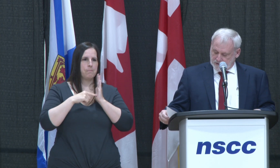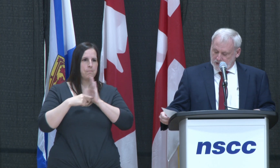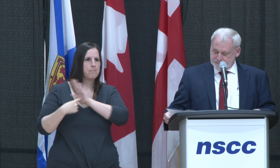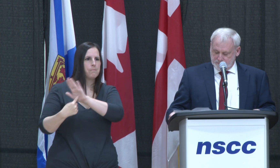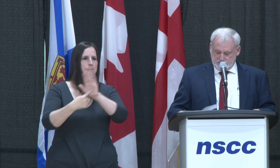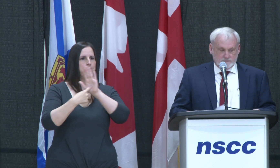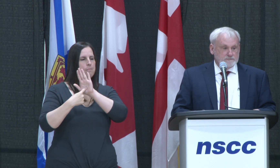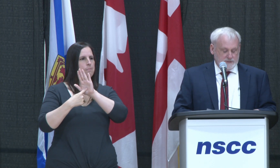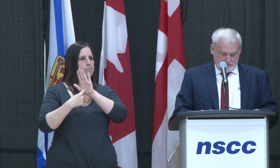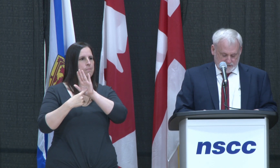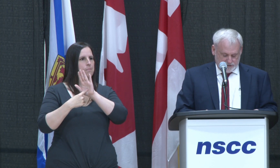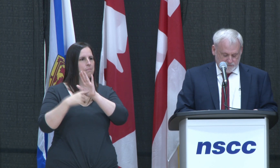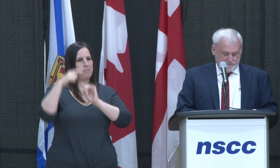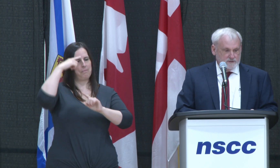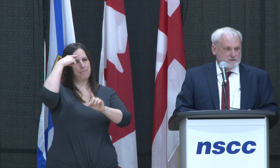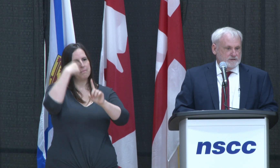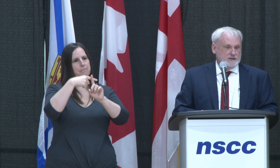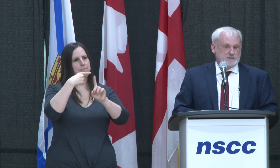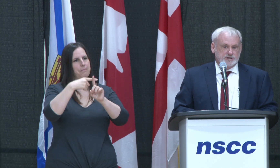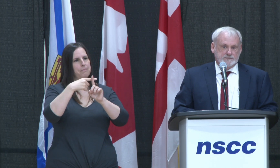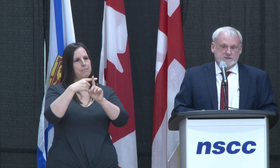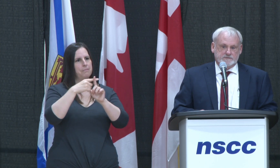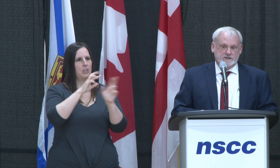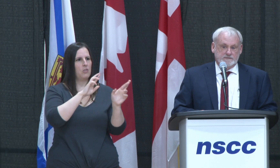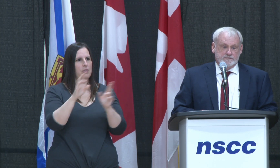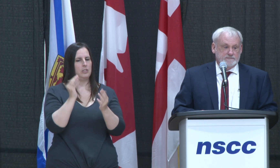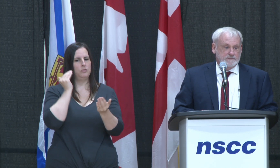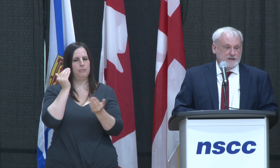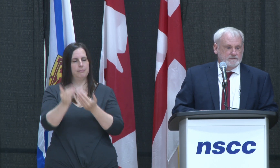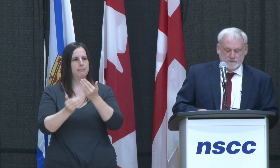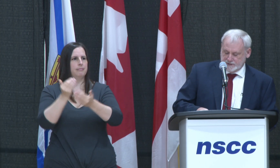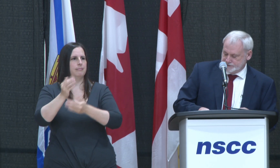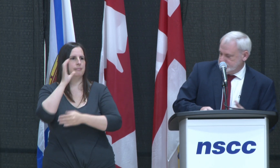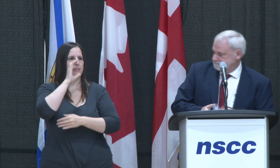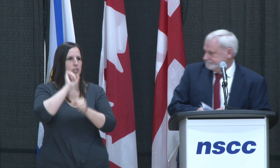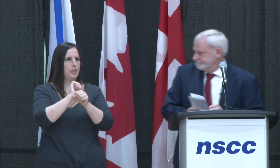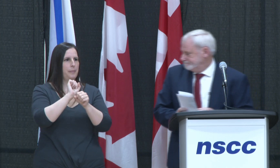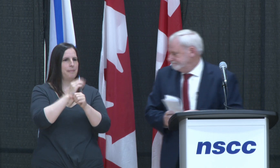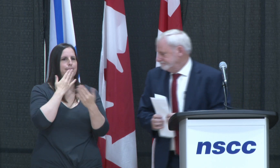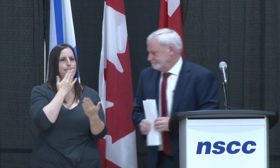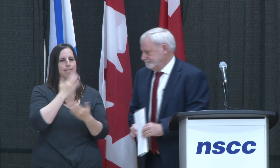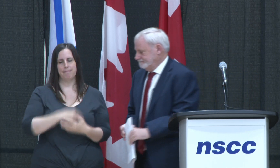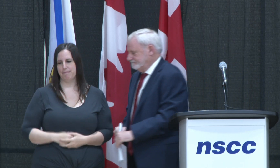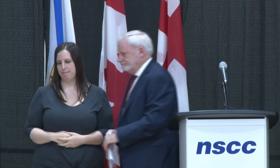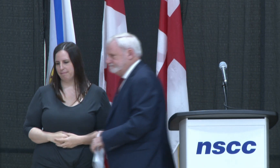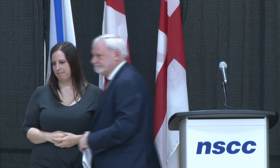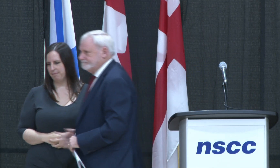with optimism as you move into your next chapter of life. Thank you very much.